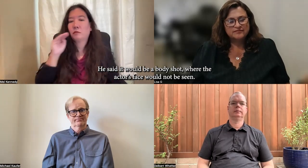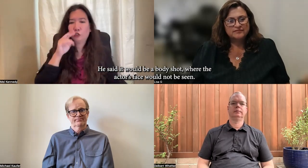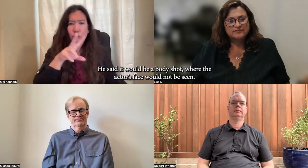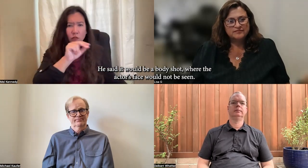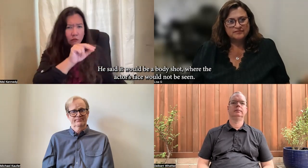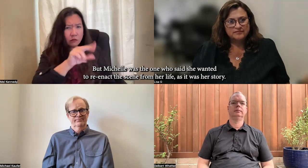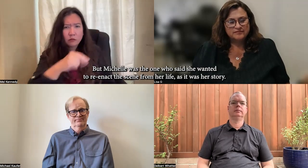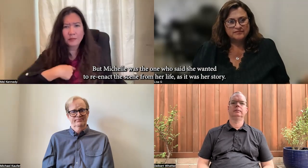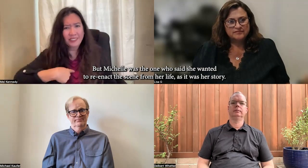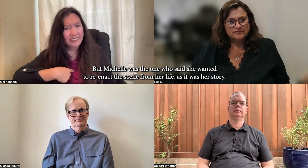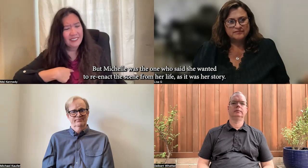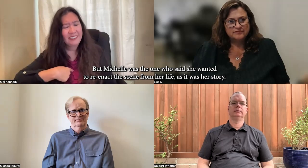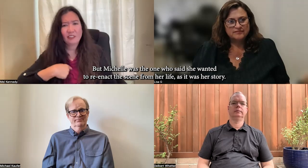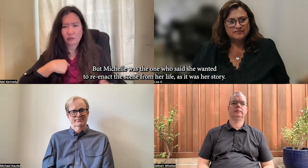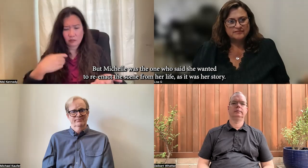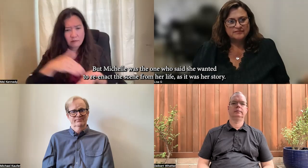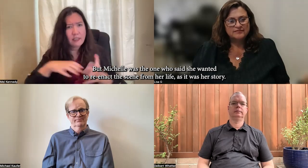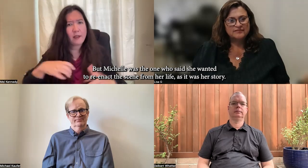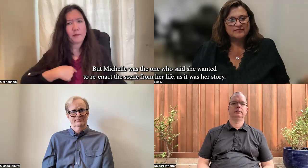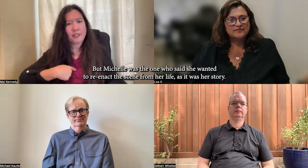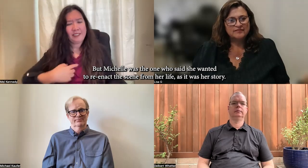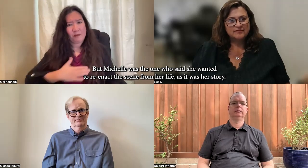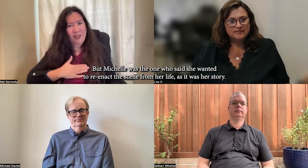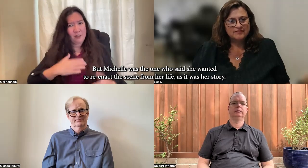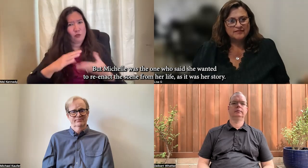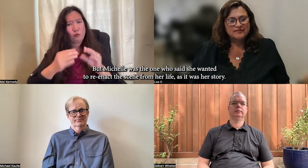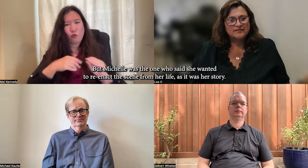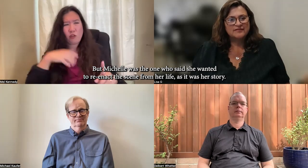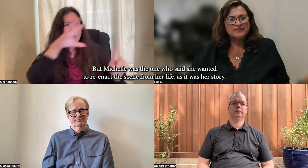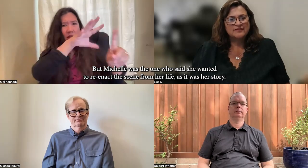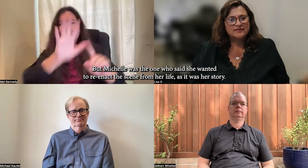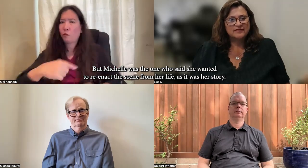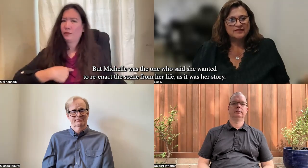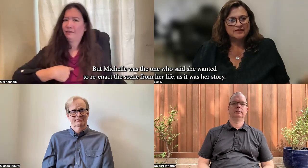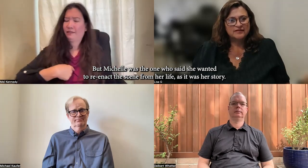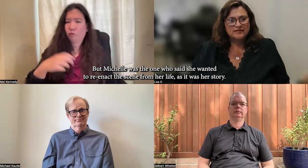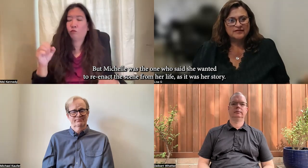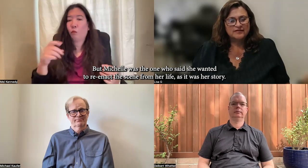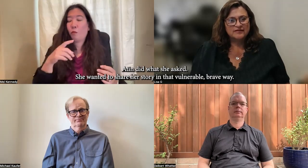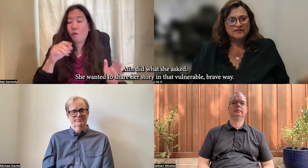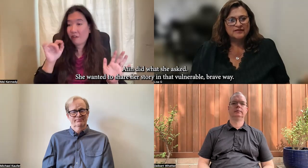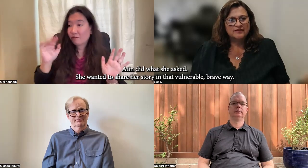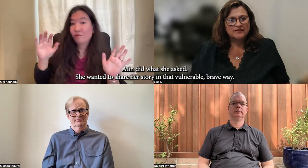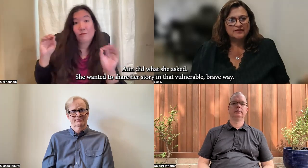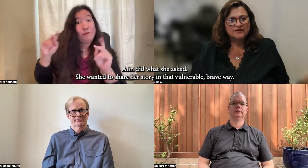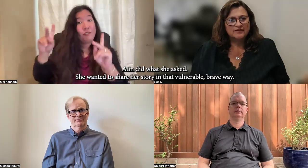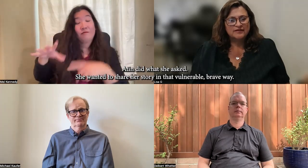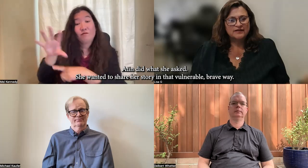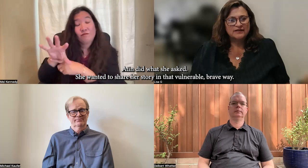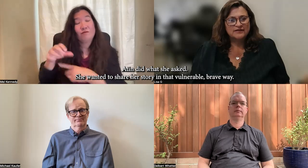actor's face would not be seen, but Michelle was the one who said she wanted to reenact the scene from her life as it was her story. Atin did what she asked,